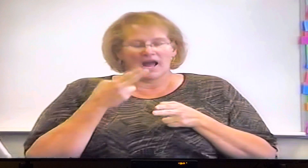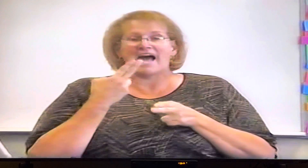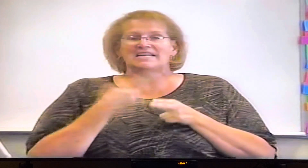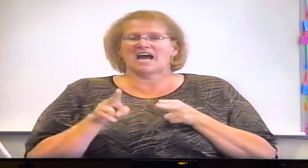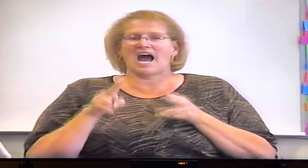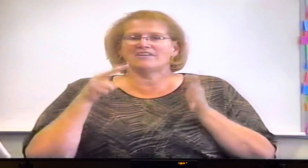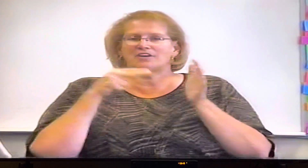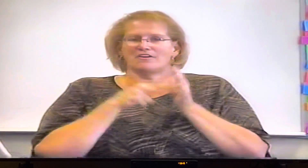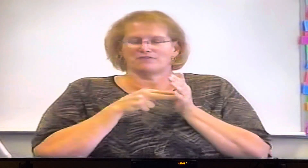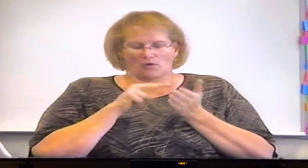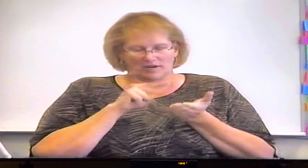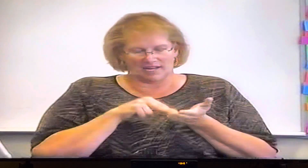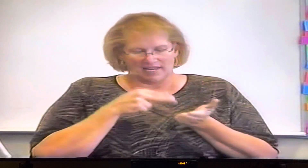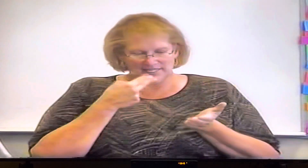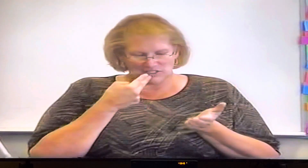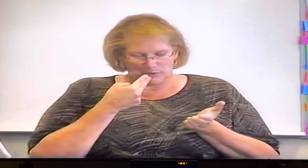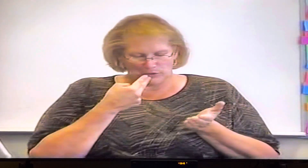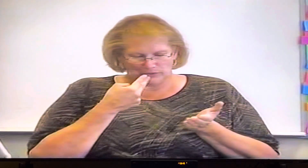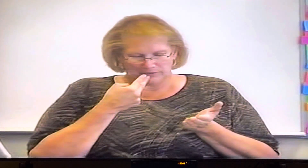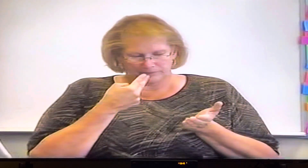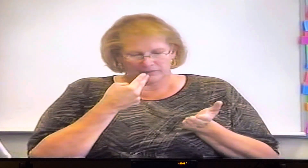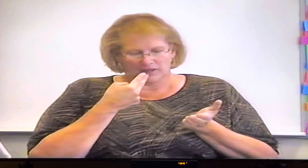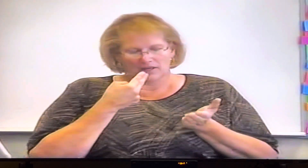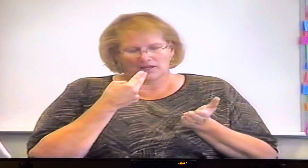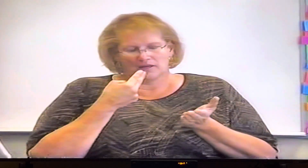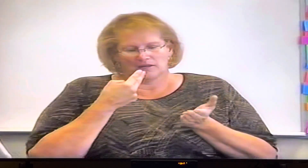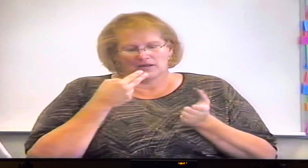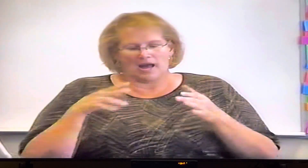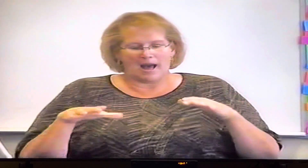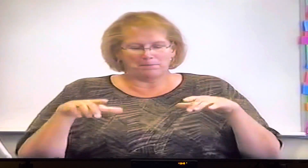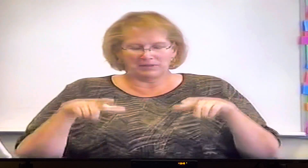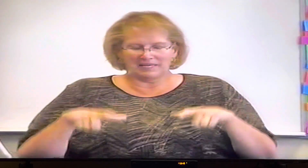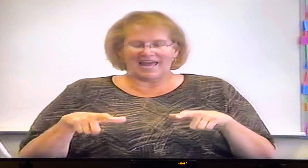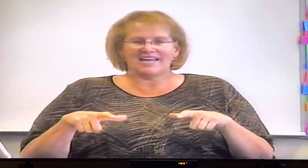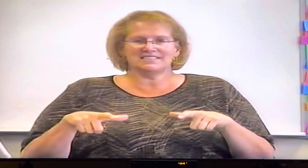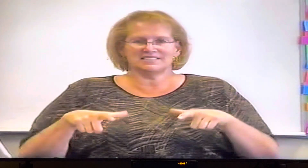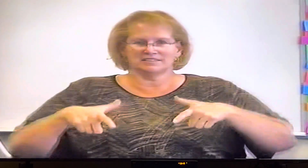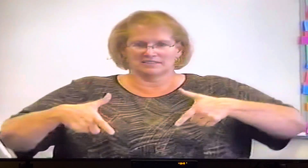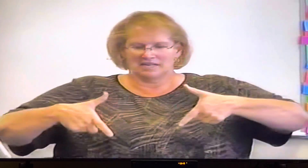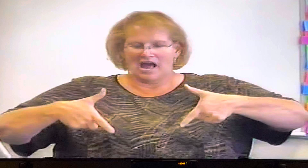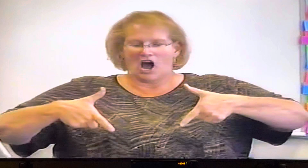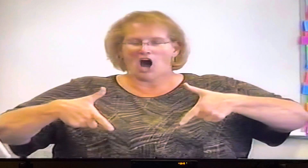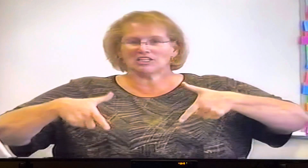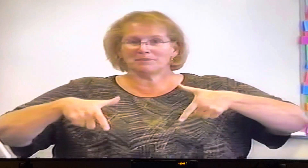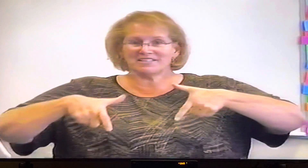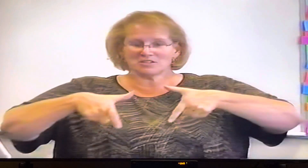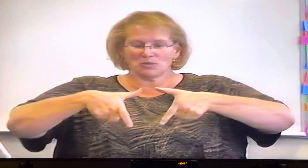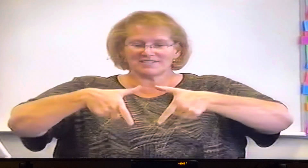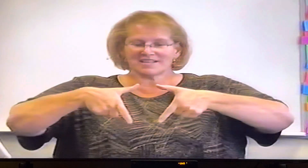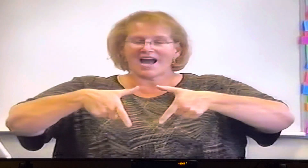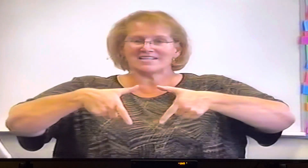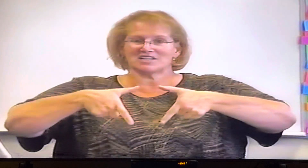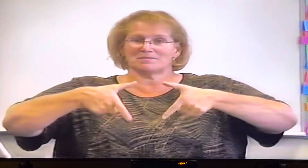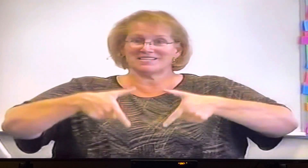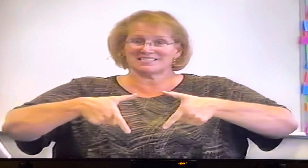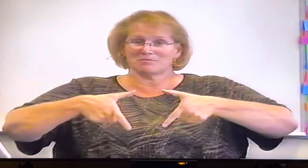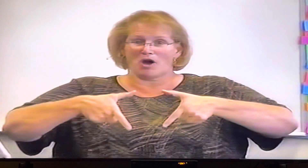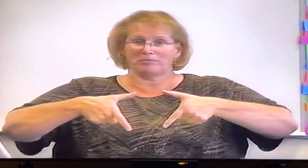A knife, a fork, and a spoon. A plate, all depends on what size. It could be a small